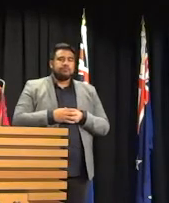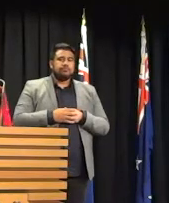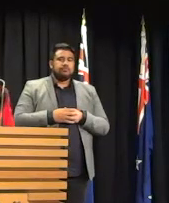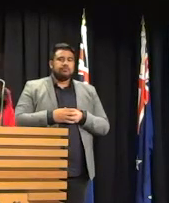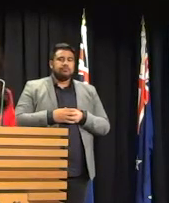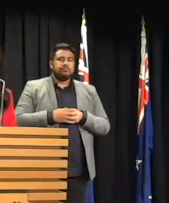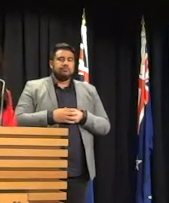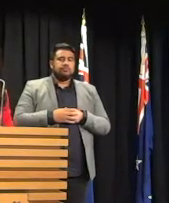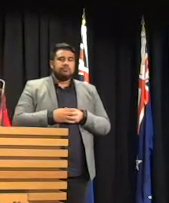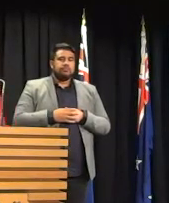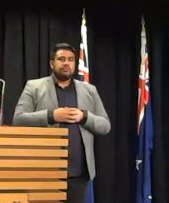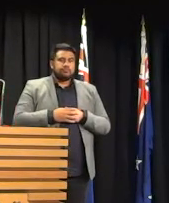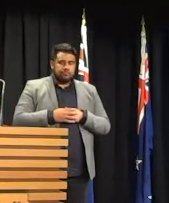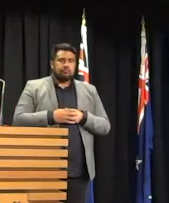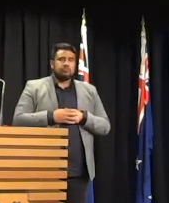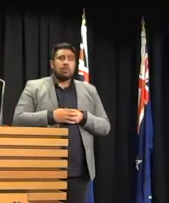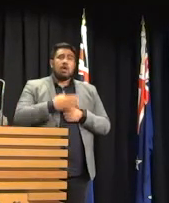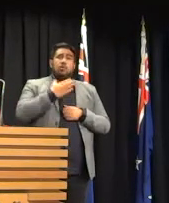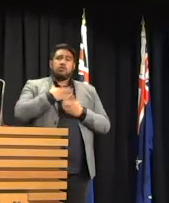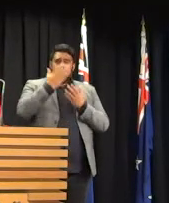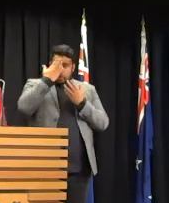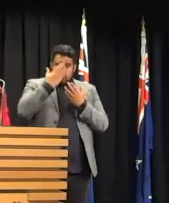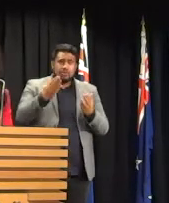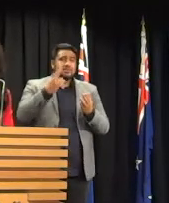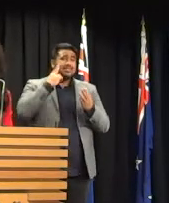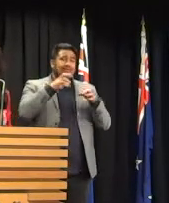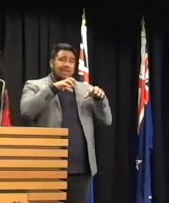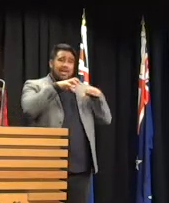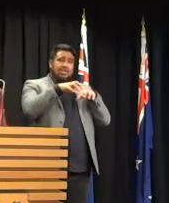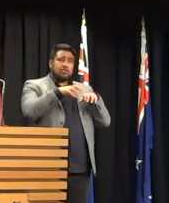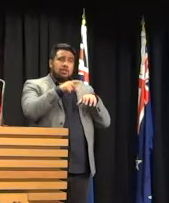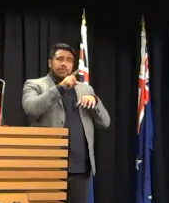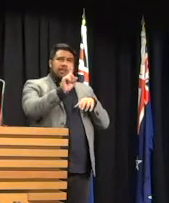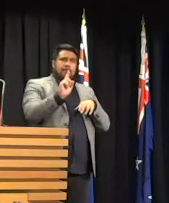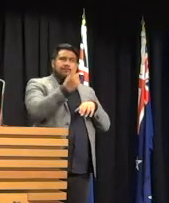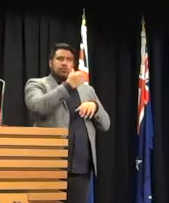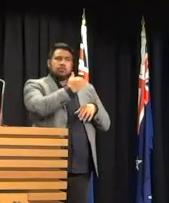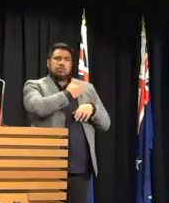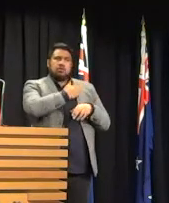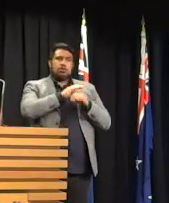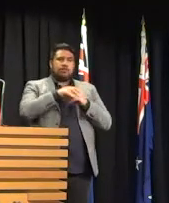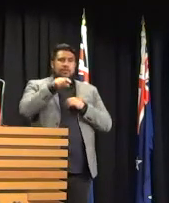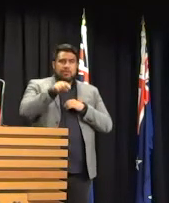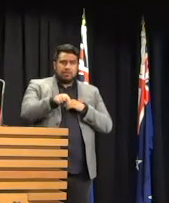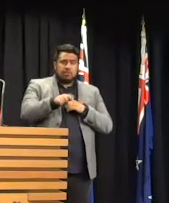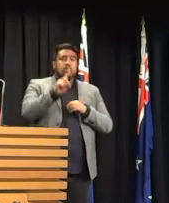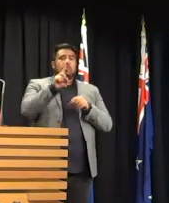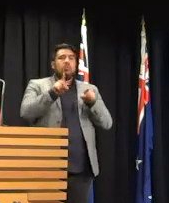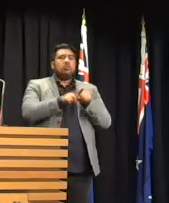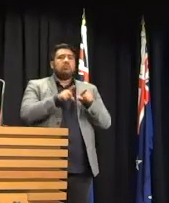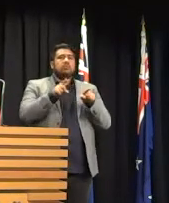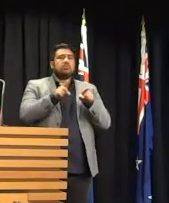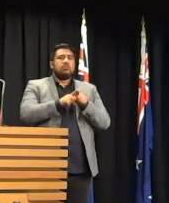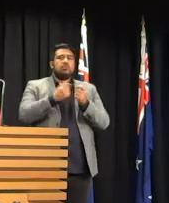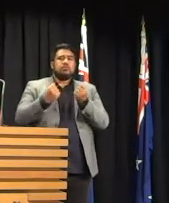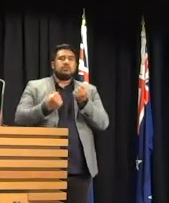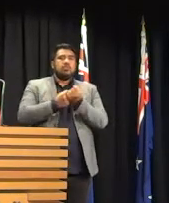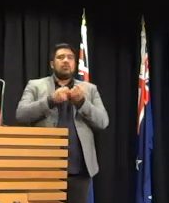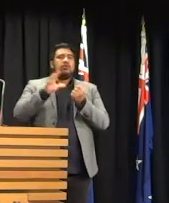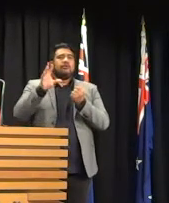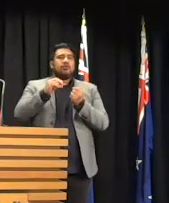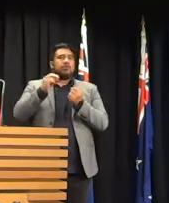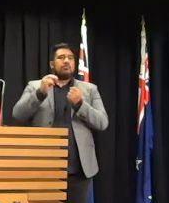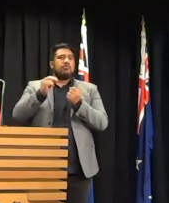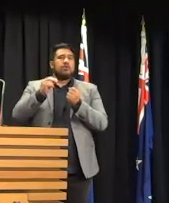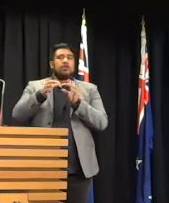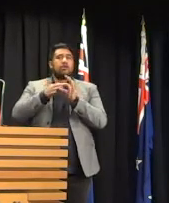acknowledge the initial approach that we had from Deaf Action around making this happen, and also the support from the likes